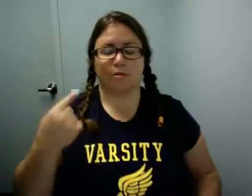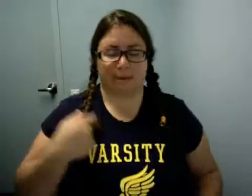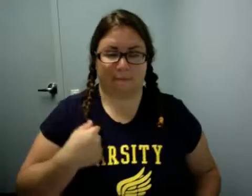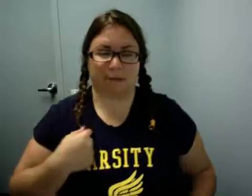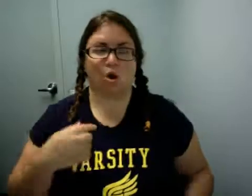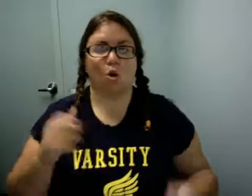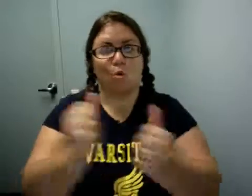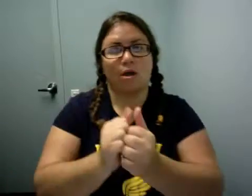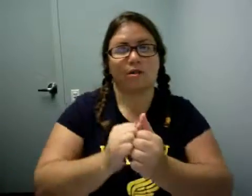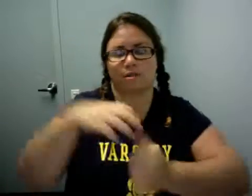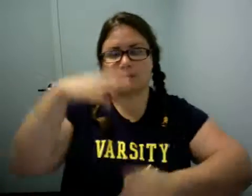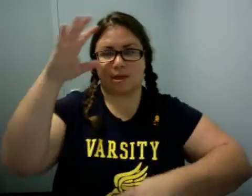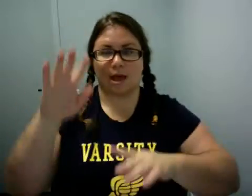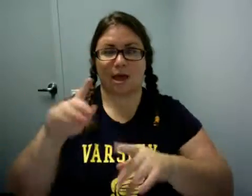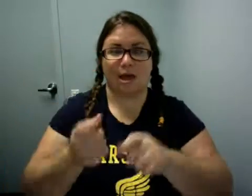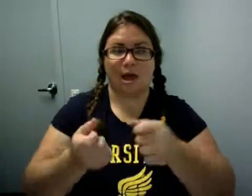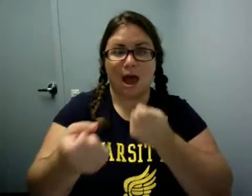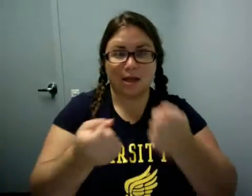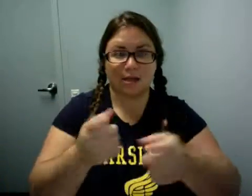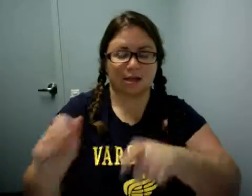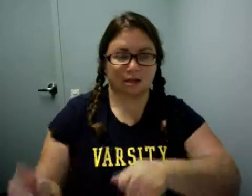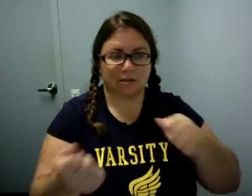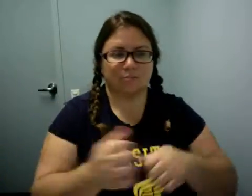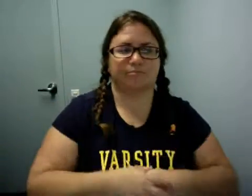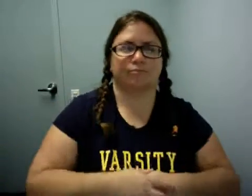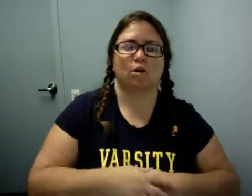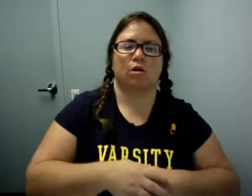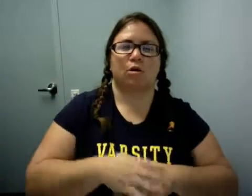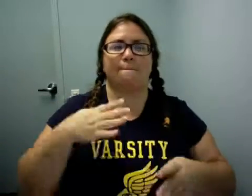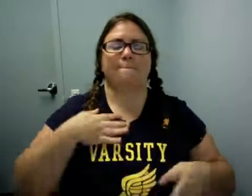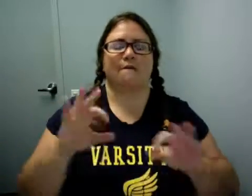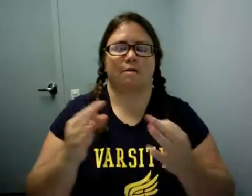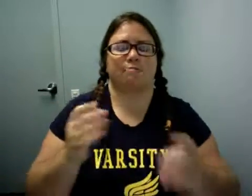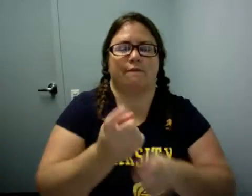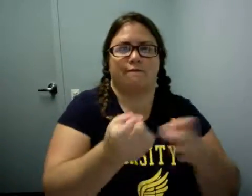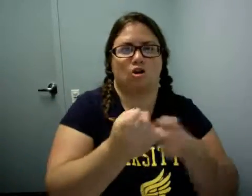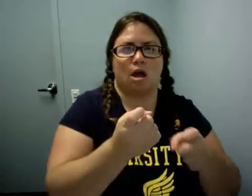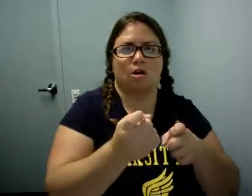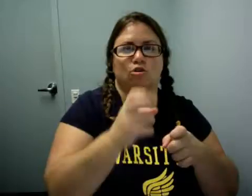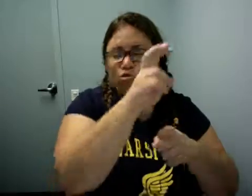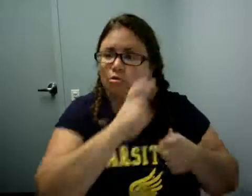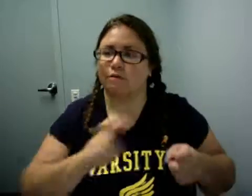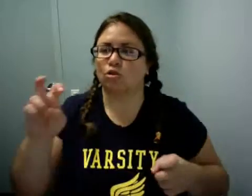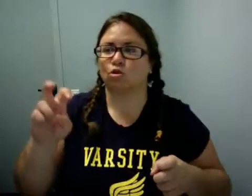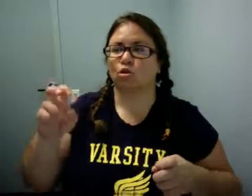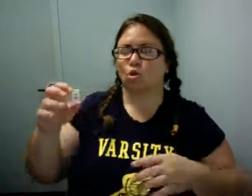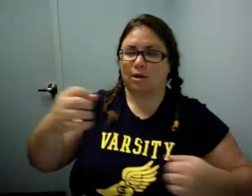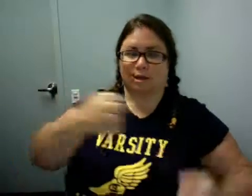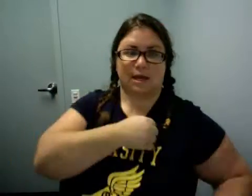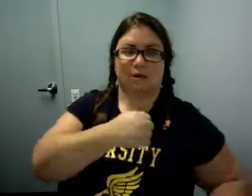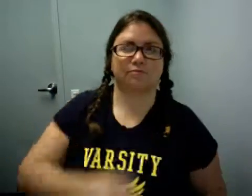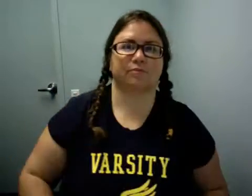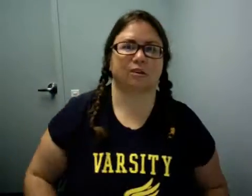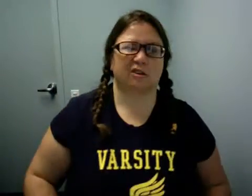So we were trying to figure out how to get to Toronto. It's really expensive to directly fly from there, from Colorado to